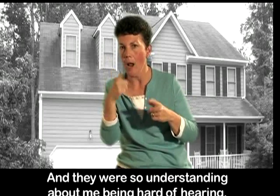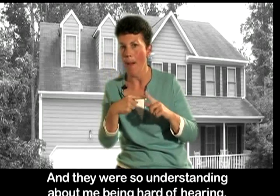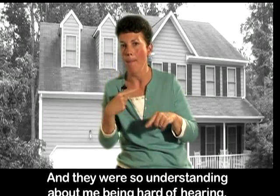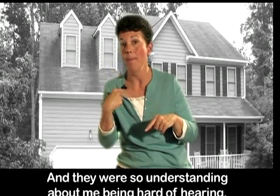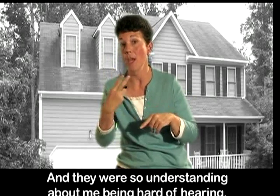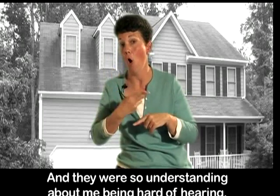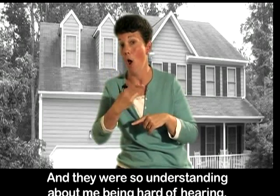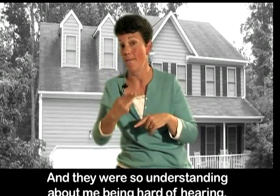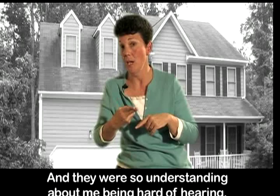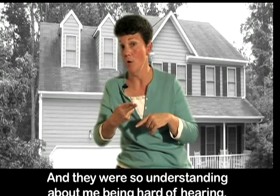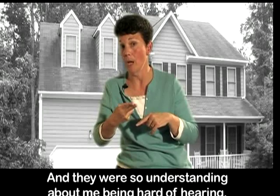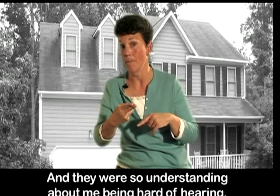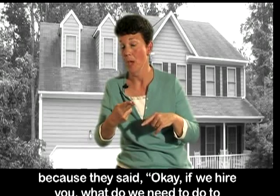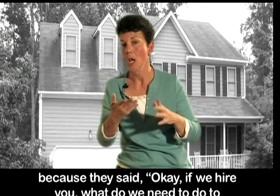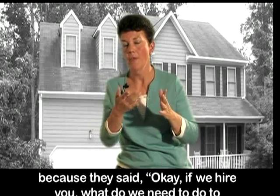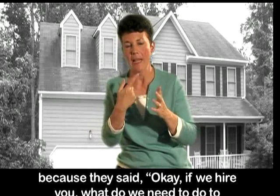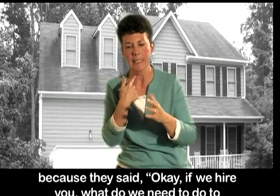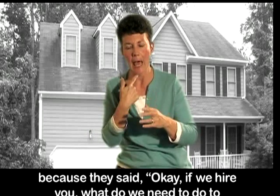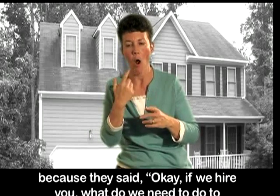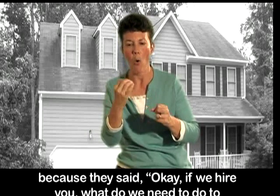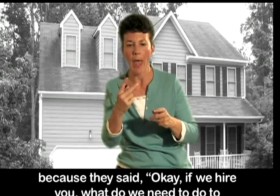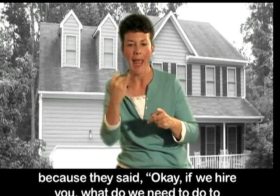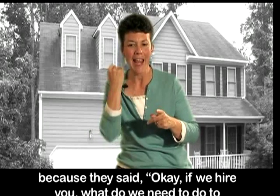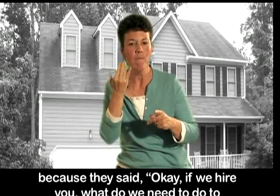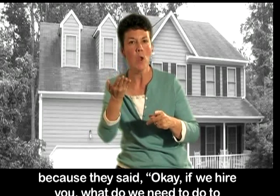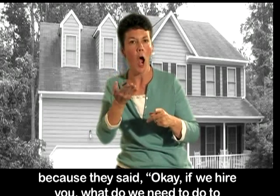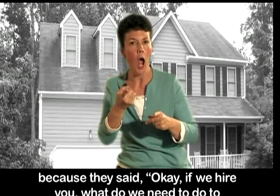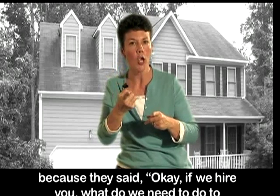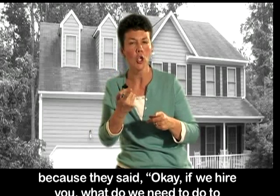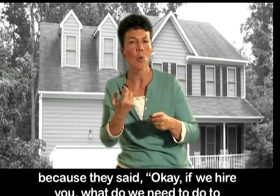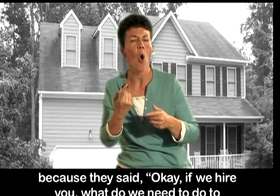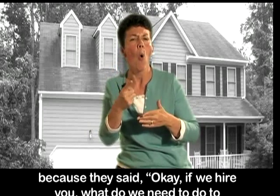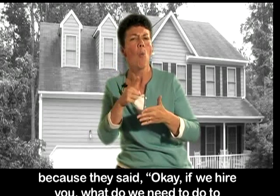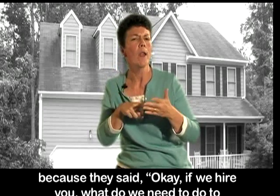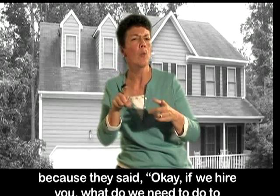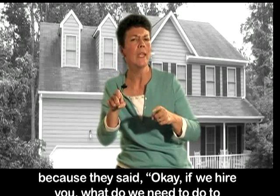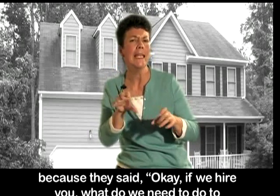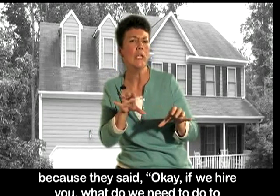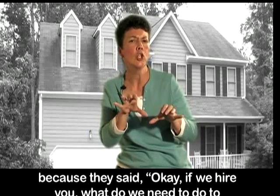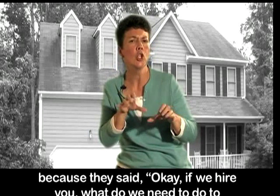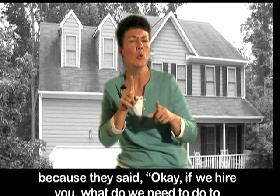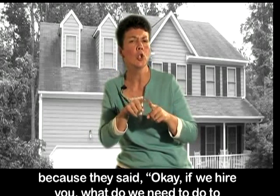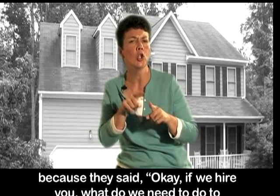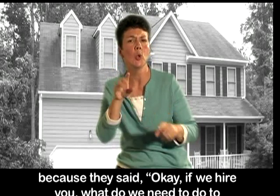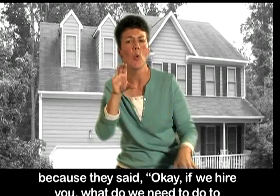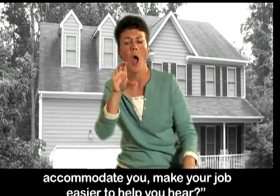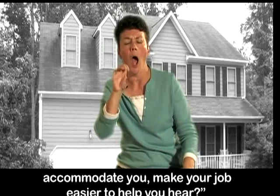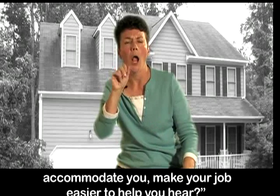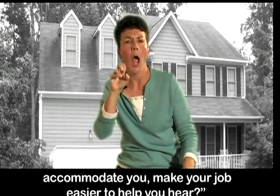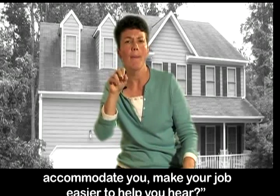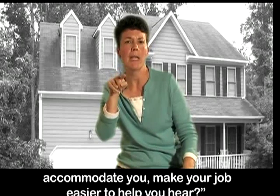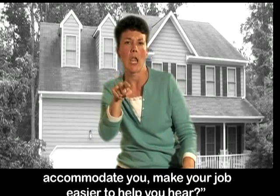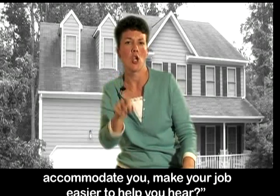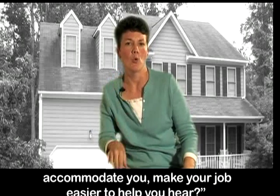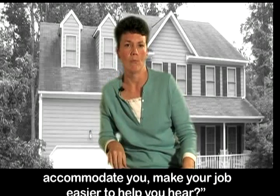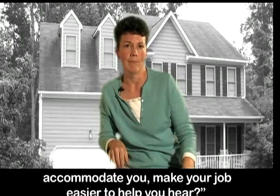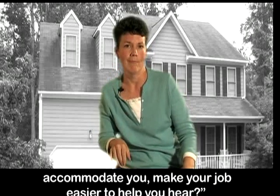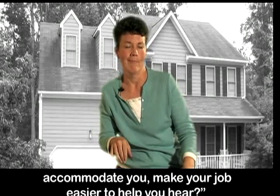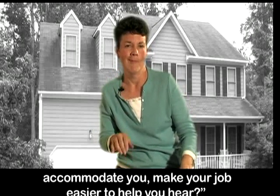about me being hard of hearing, because they said, okay, if we hire you, what do we need to do to accommodate you,